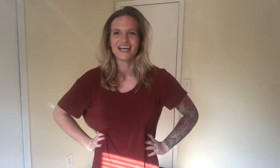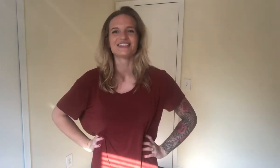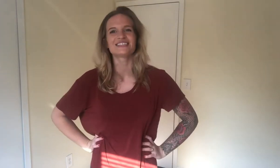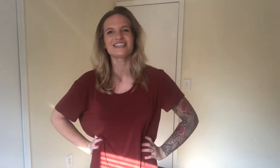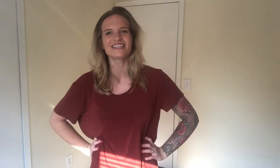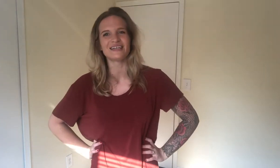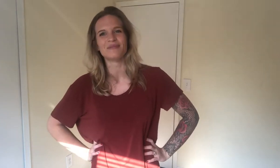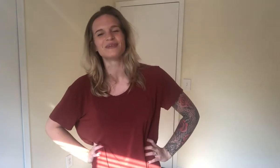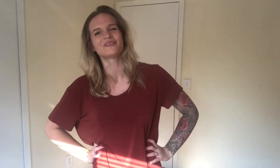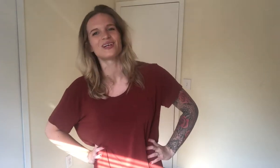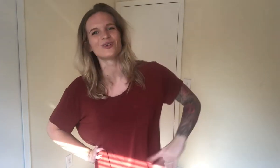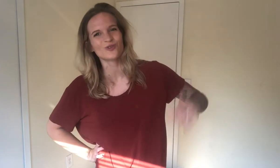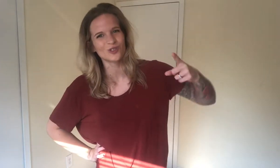a synonym for unruly.